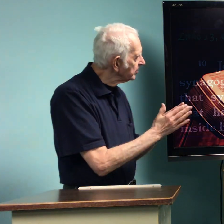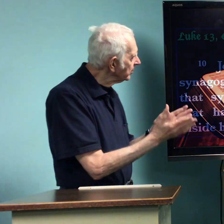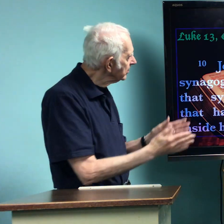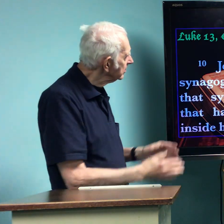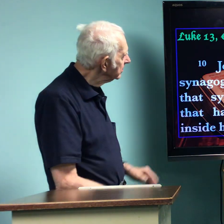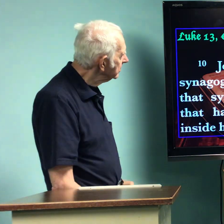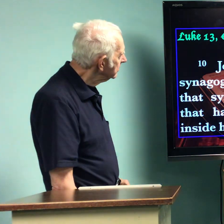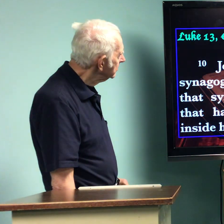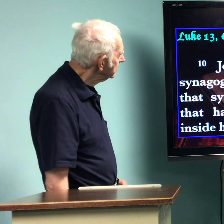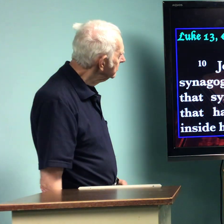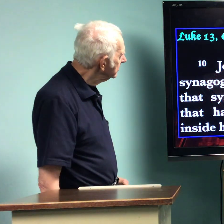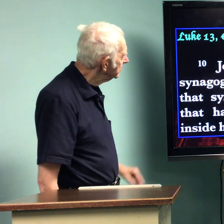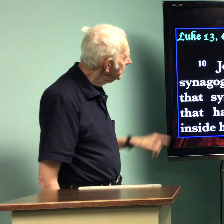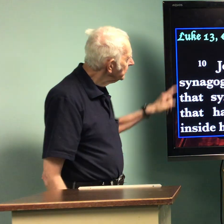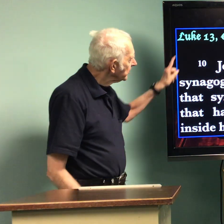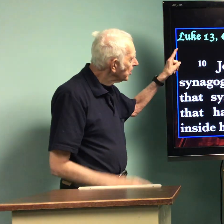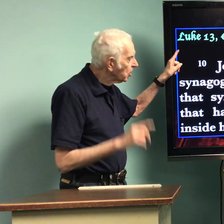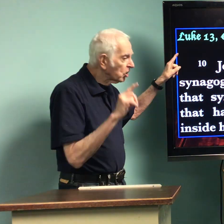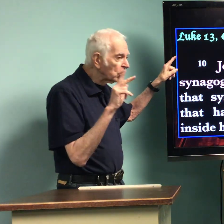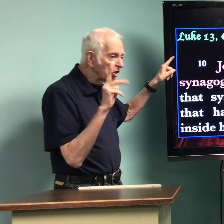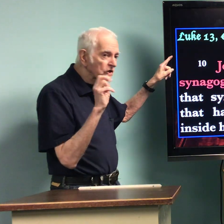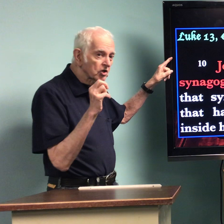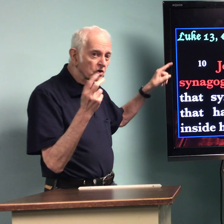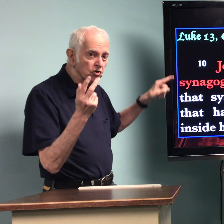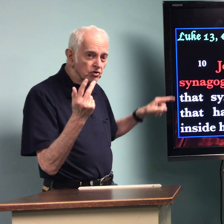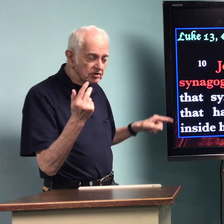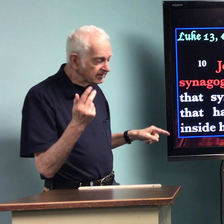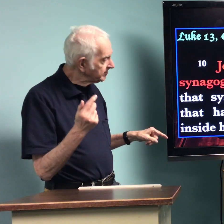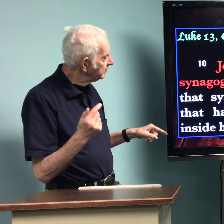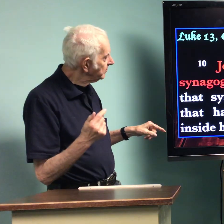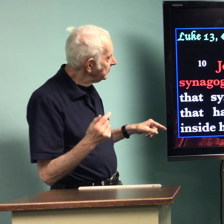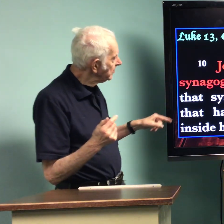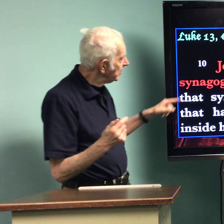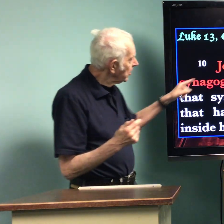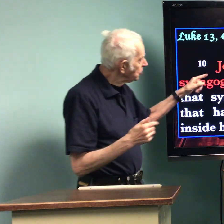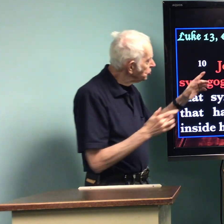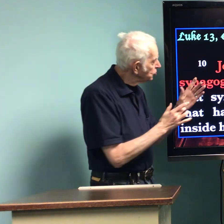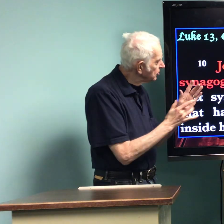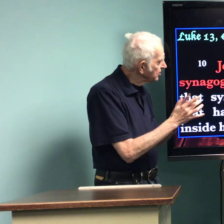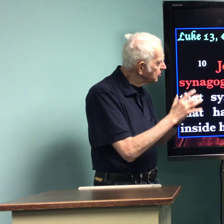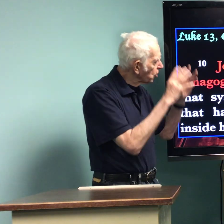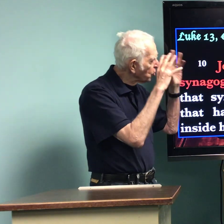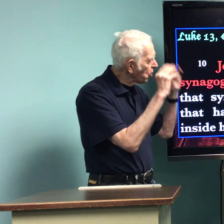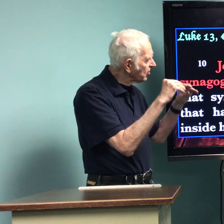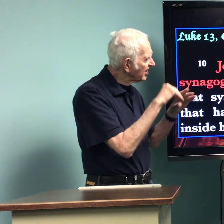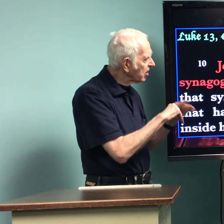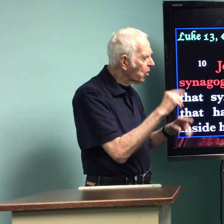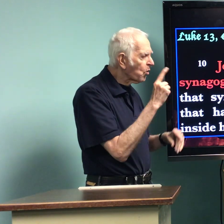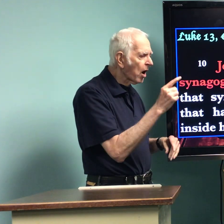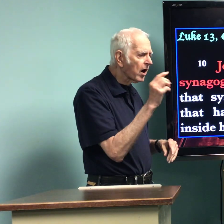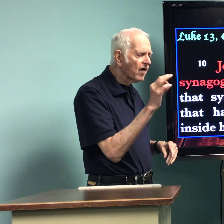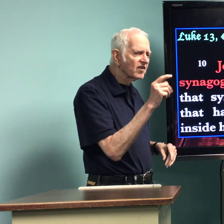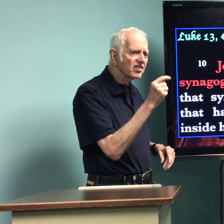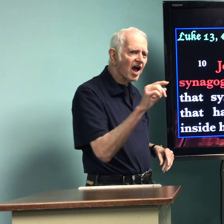We read in the Bible. In Luke chapter 13, Jesus taught in one of